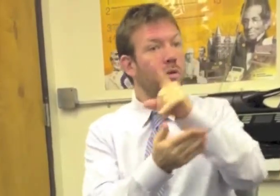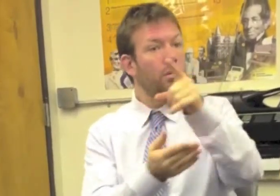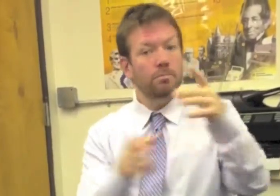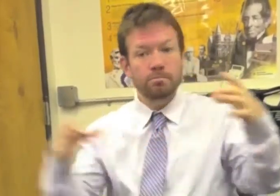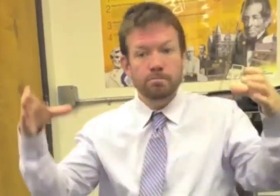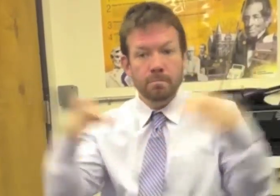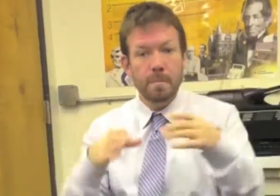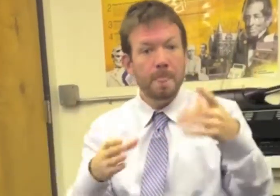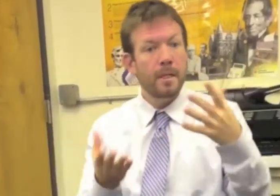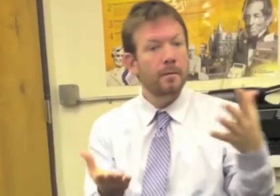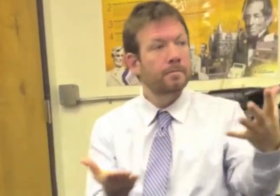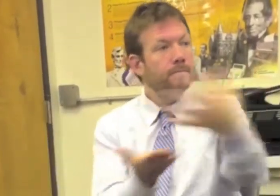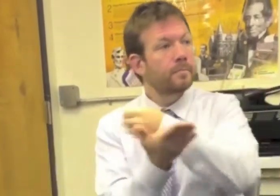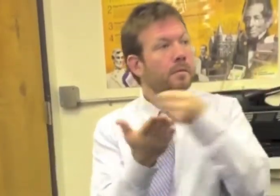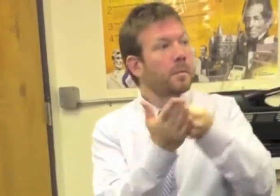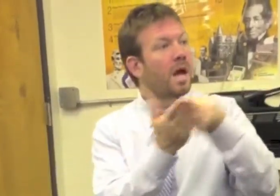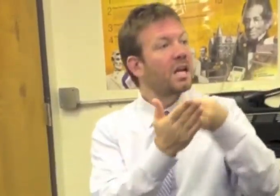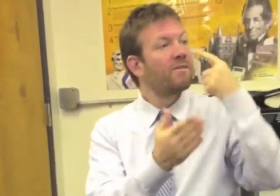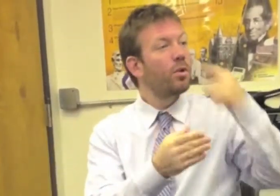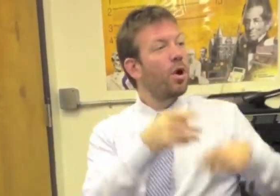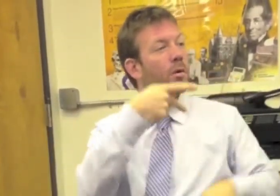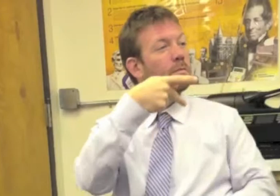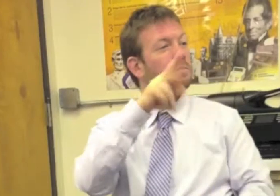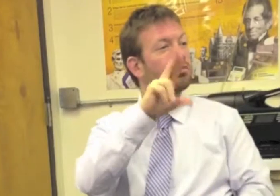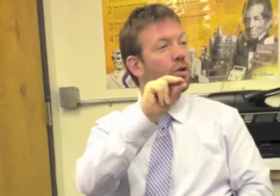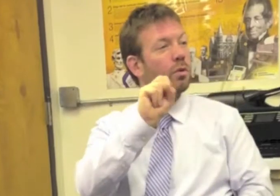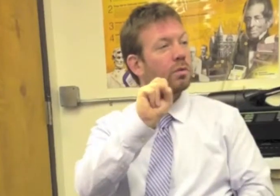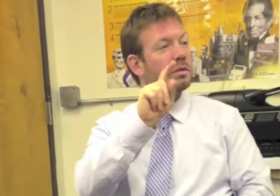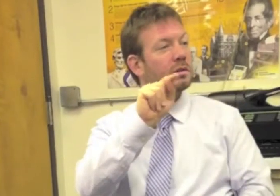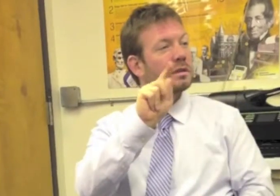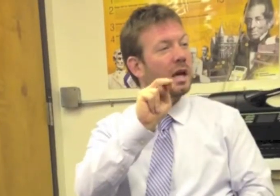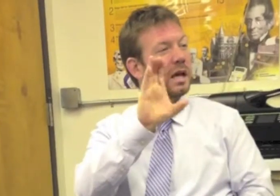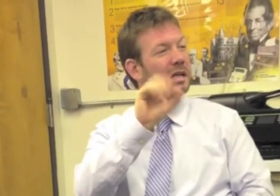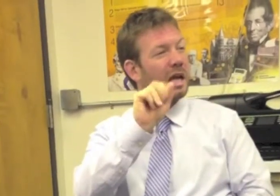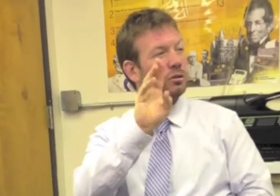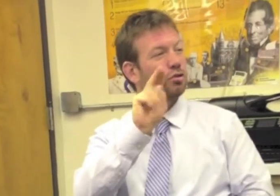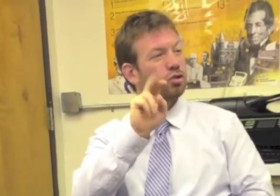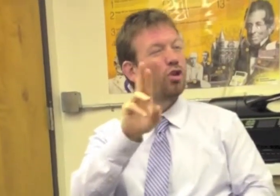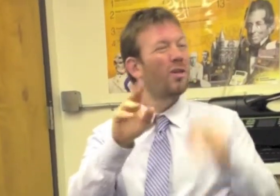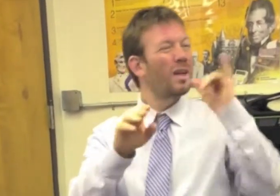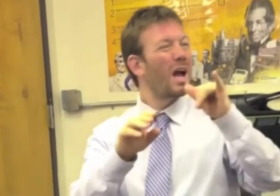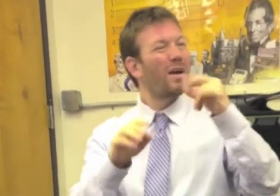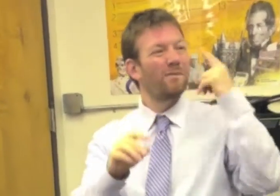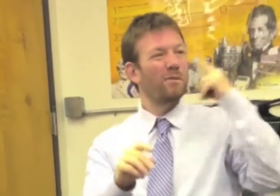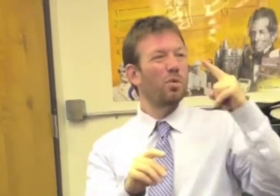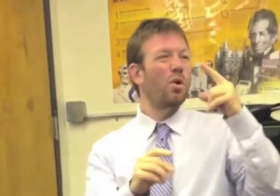And we raised a lot of money for prostate cancer, which, as we know, has impacted a lot of men.